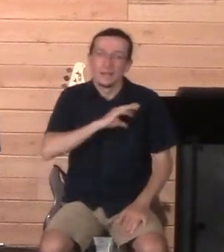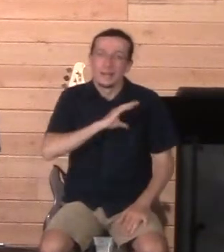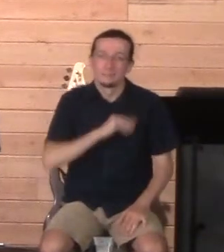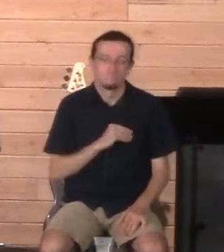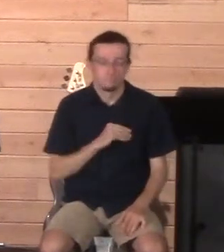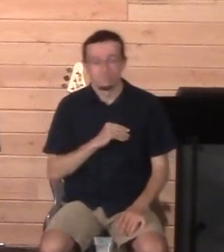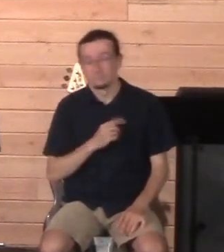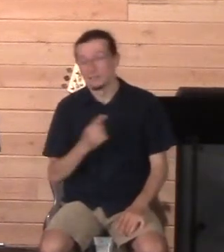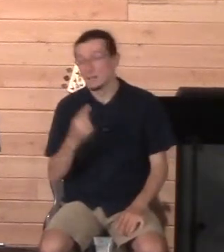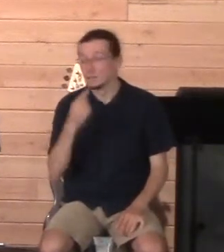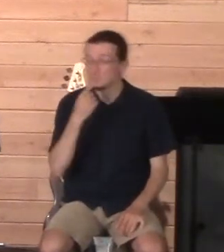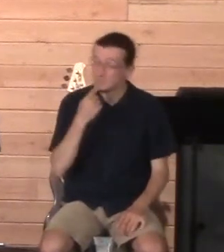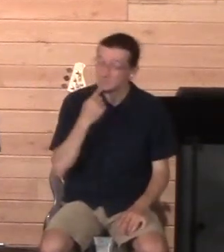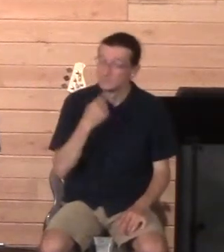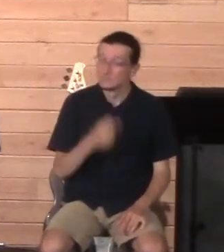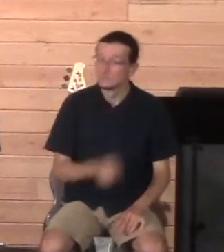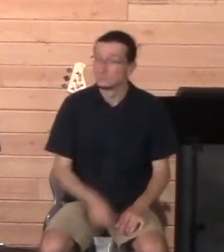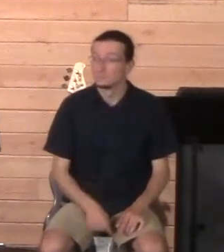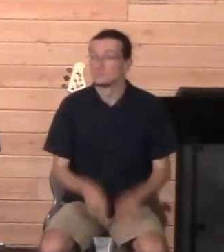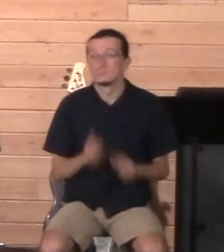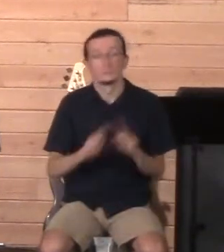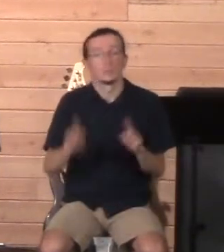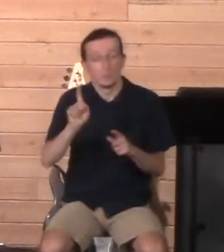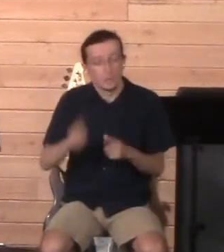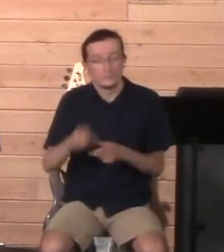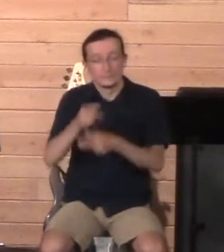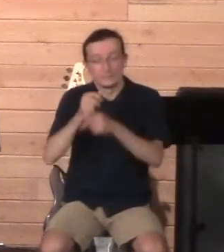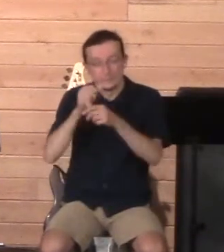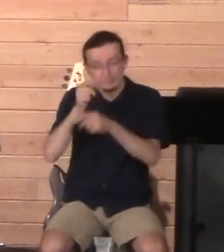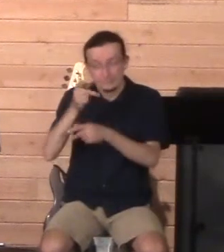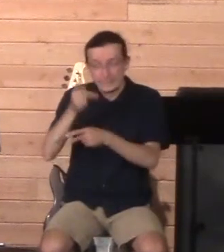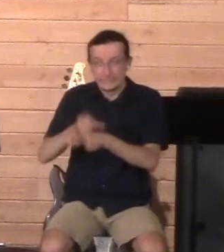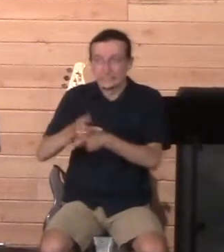place. But you have to keep